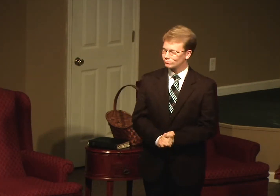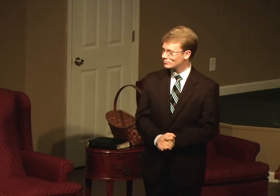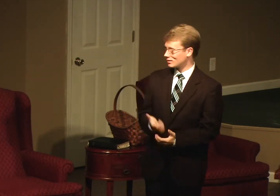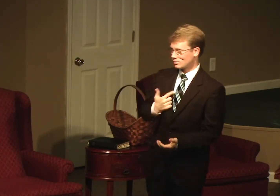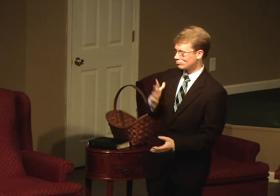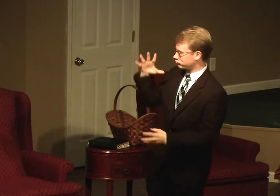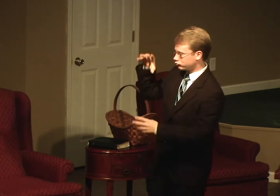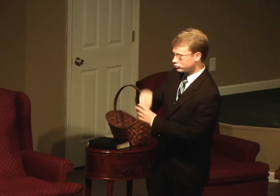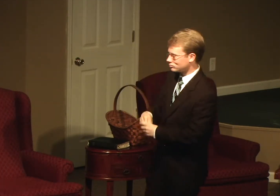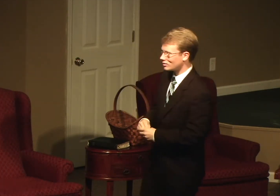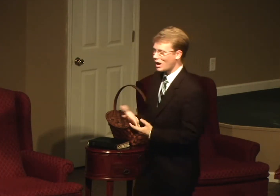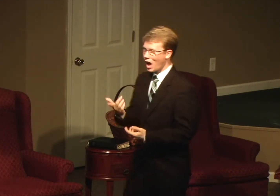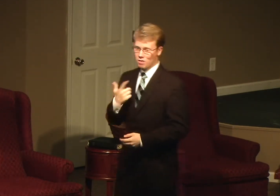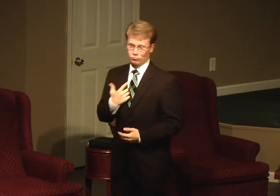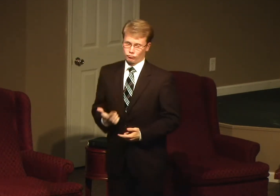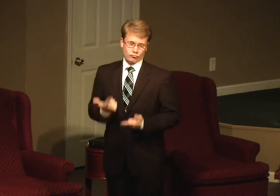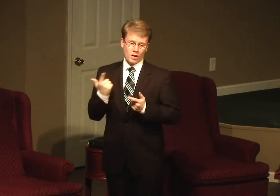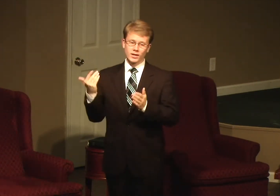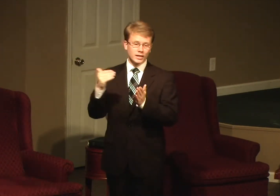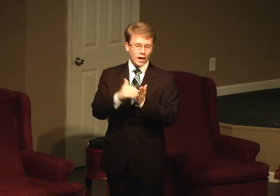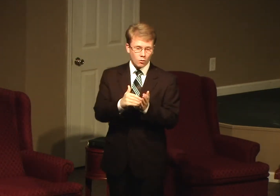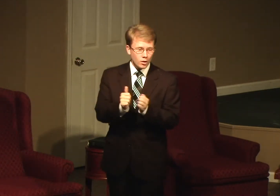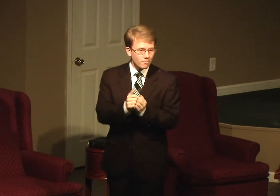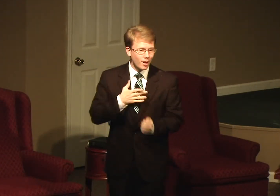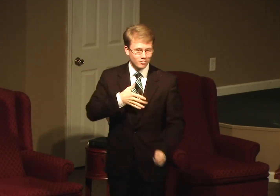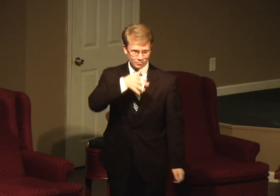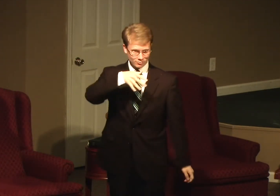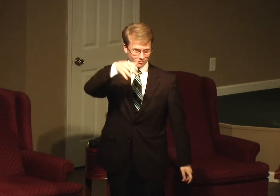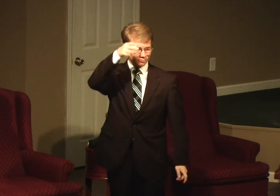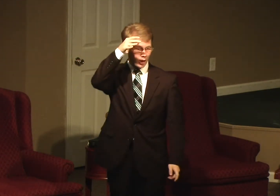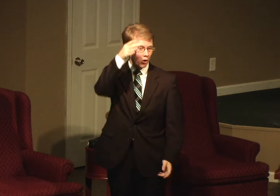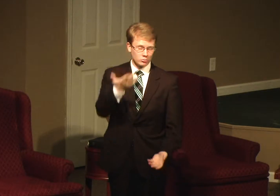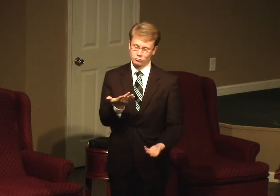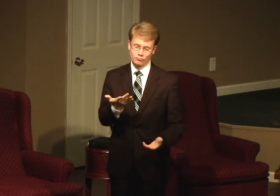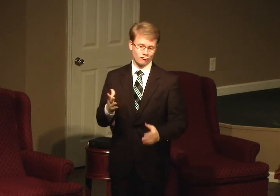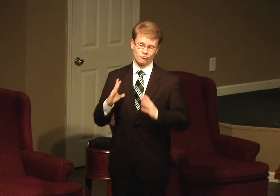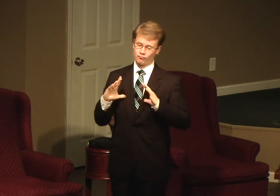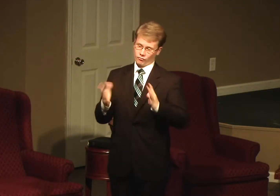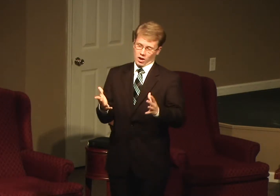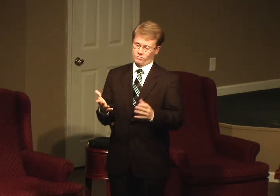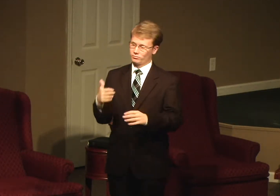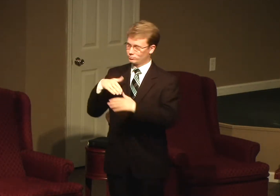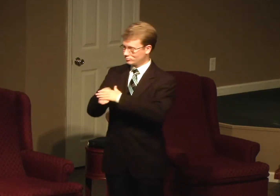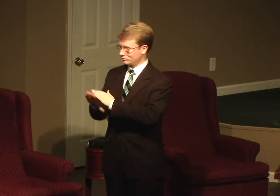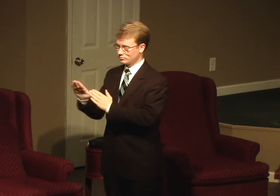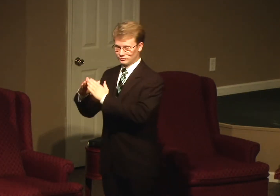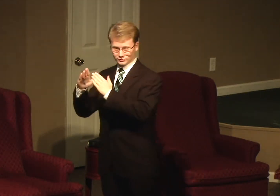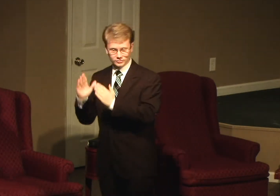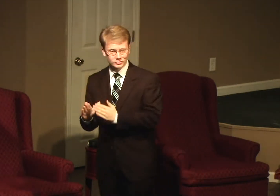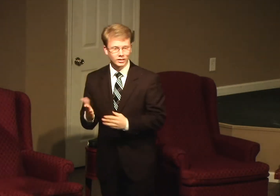I need you back there as soon as possible. And so went back to living with mom and dad again,